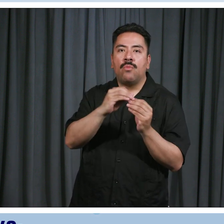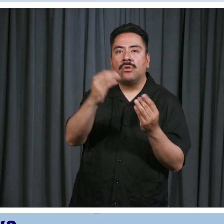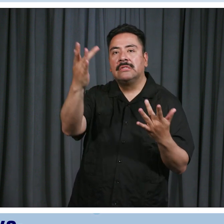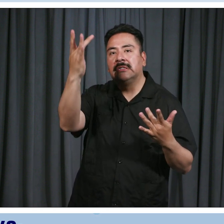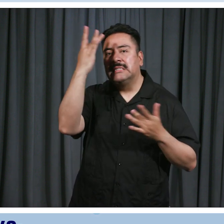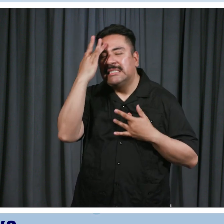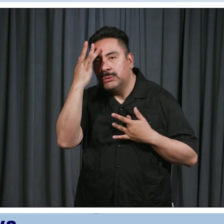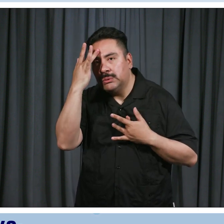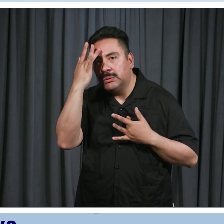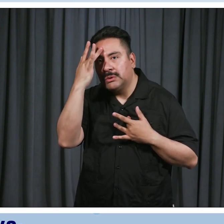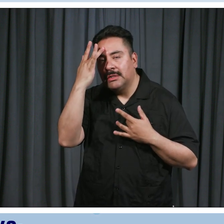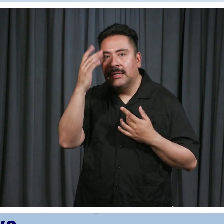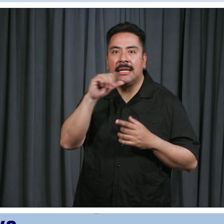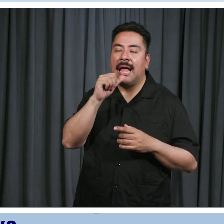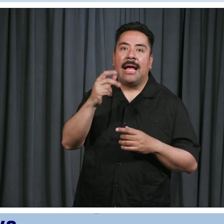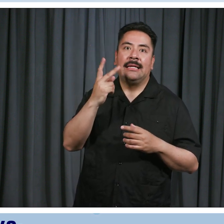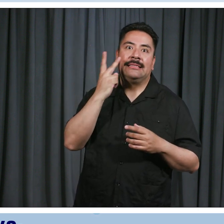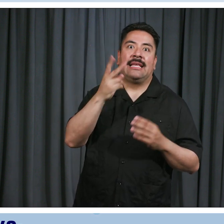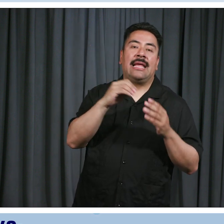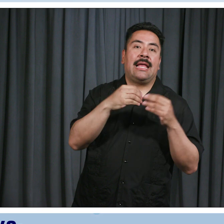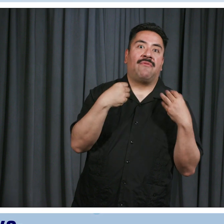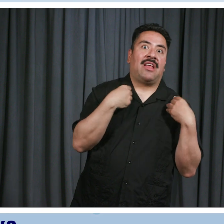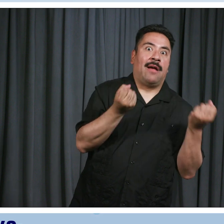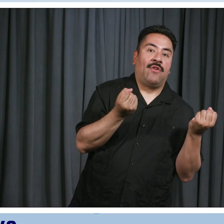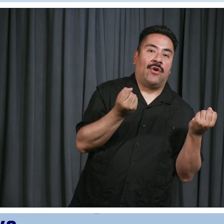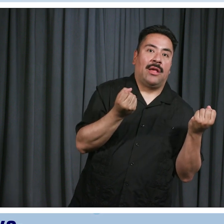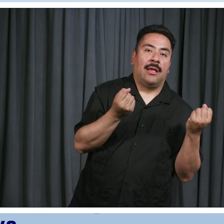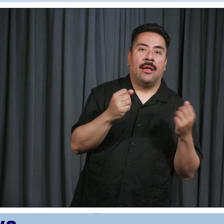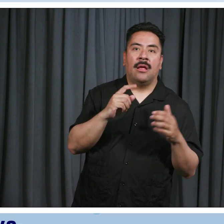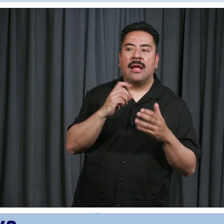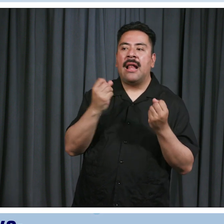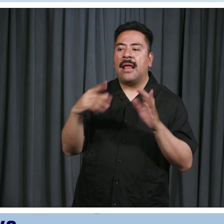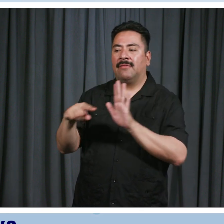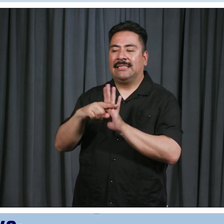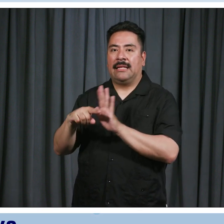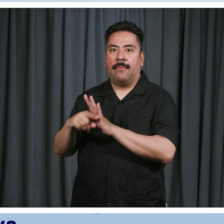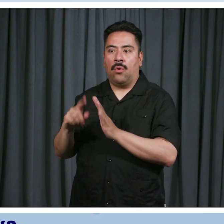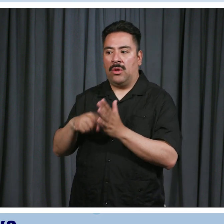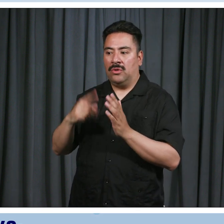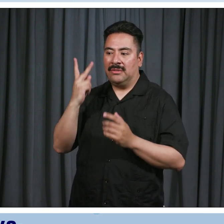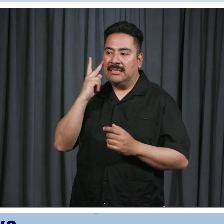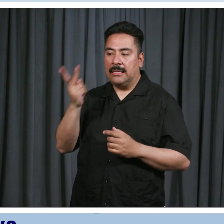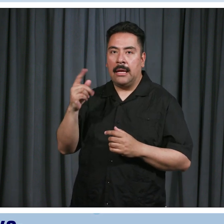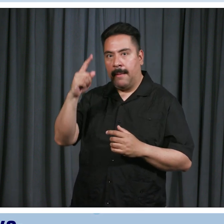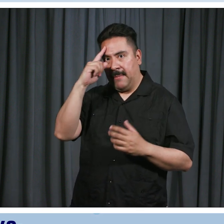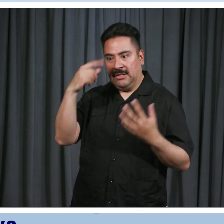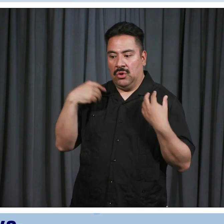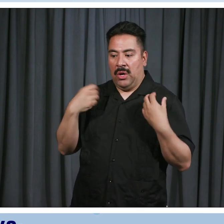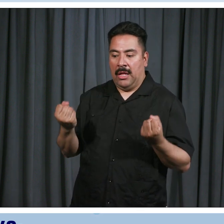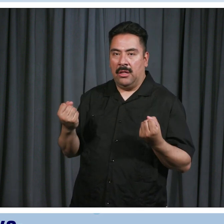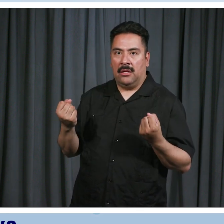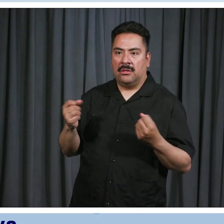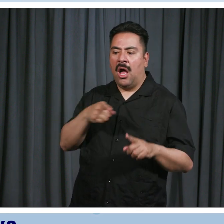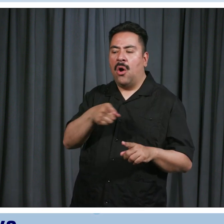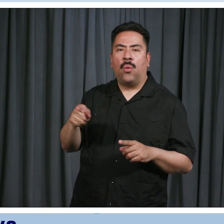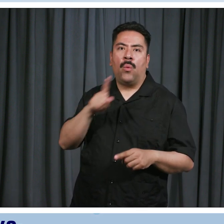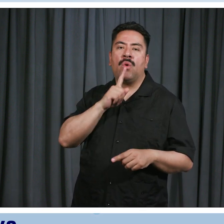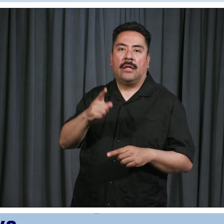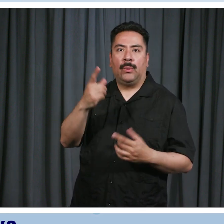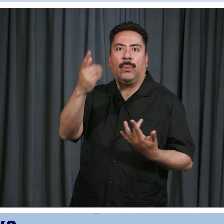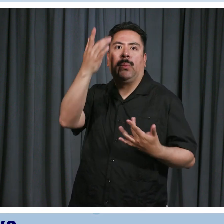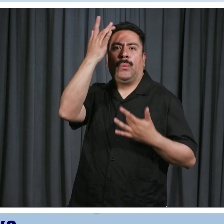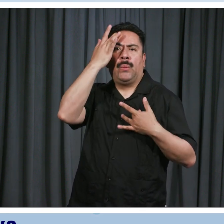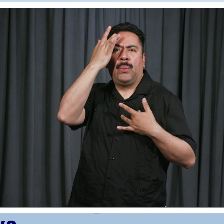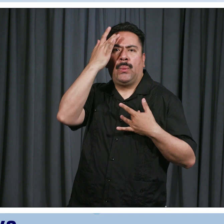recovery. And so there's stigma around that, because what you know and what you start to socialize as being mental illness is really, really sick patients who